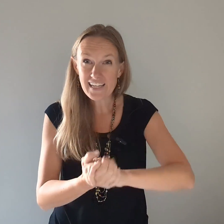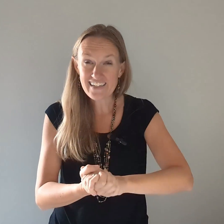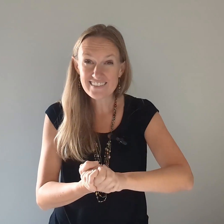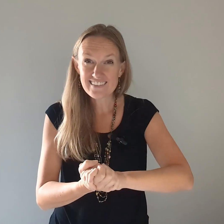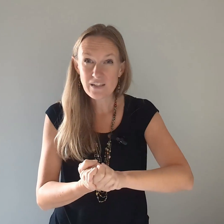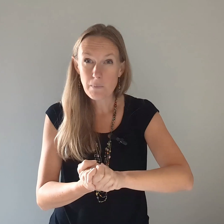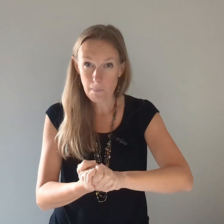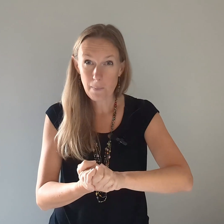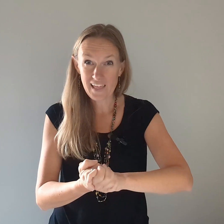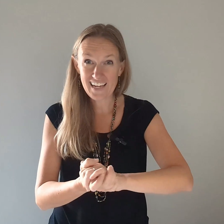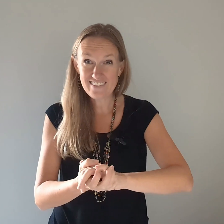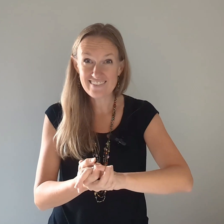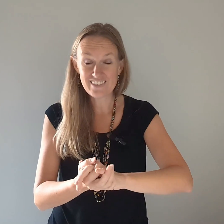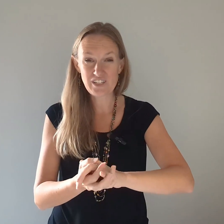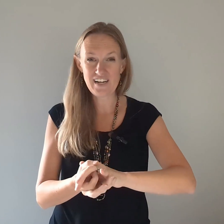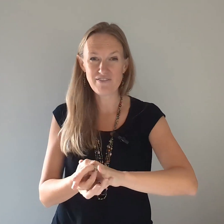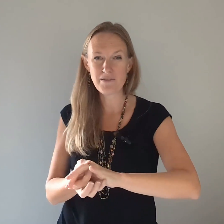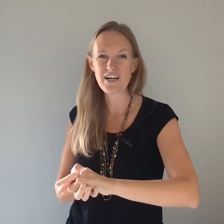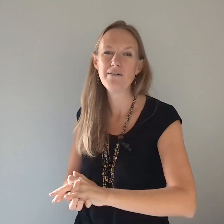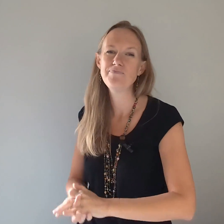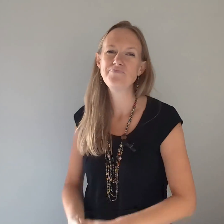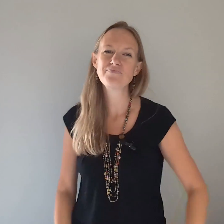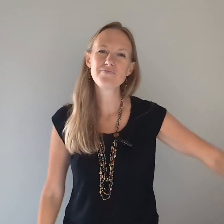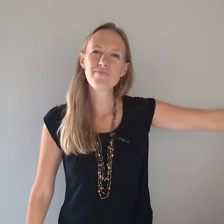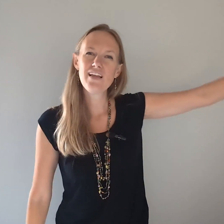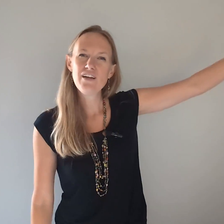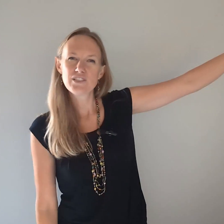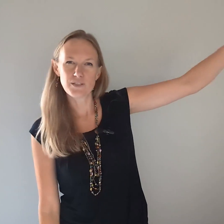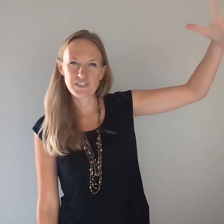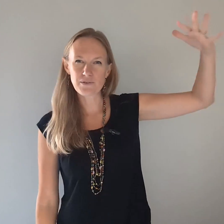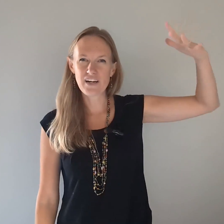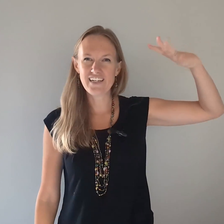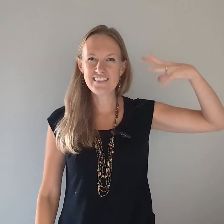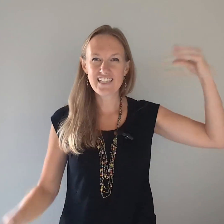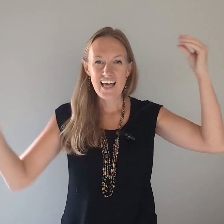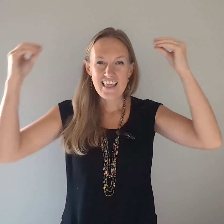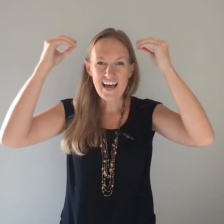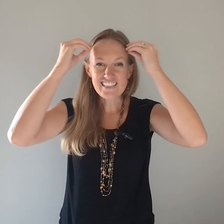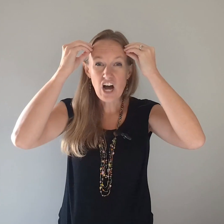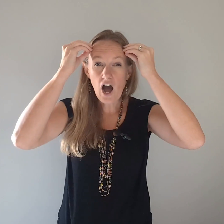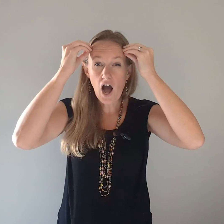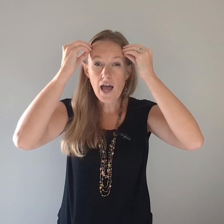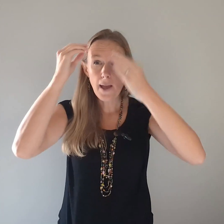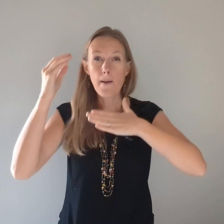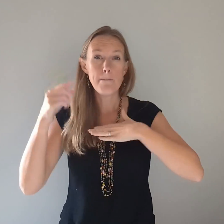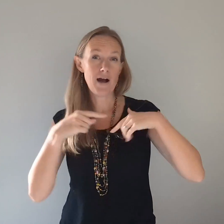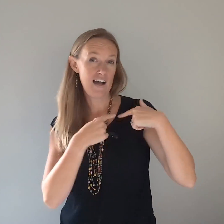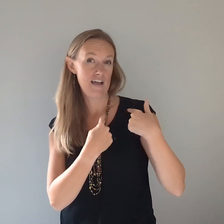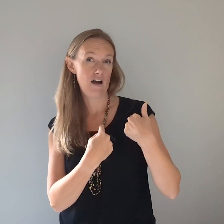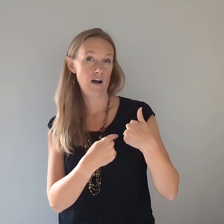Believed. Okay, we'll try it from the top. Was grace that taught my